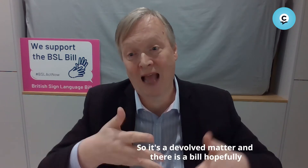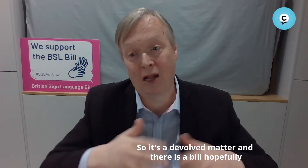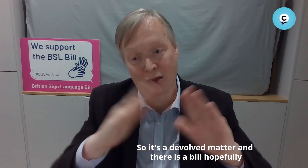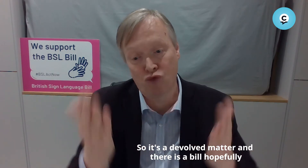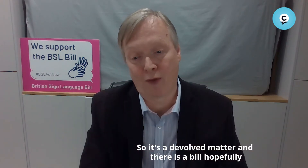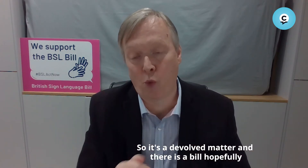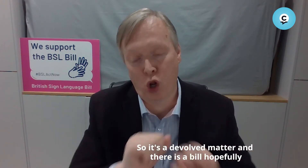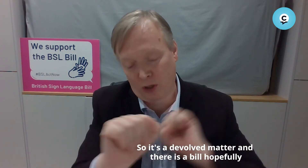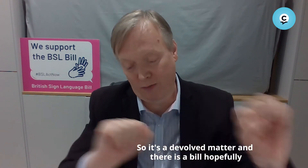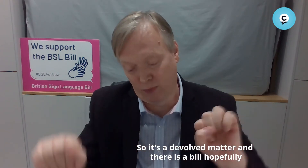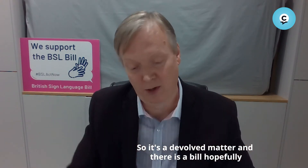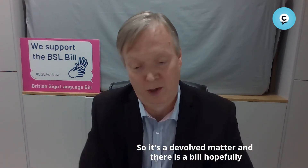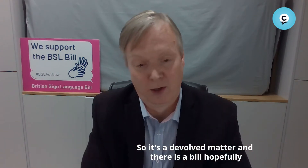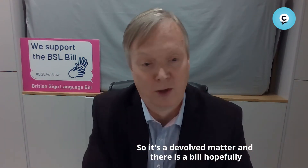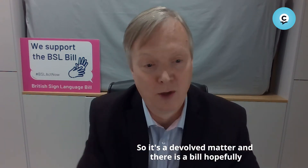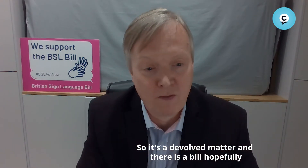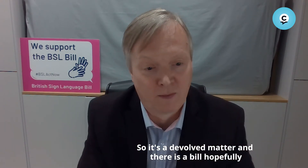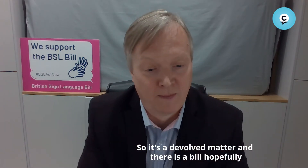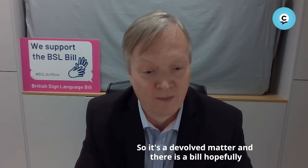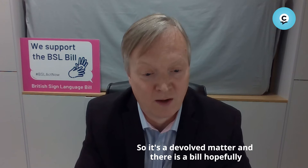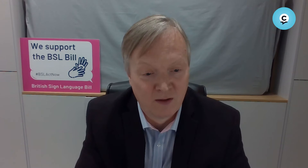it's a devolved matter, and there is a bill hopefully going through